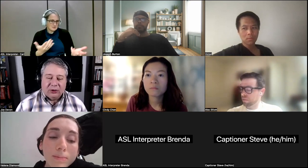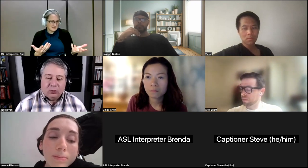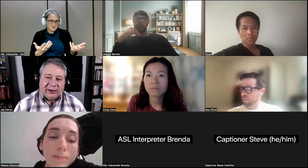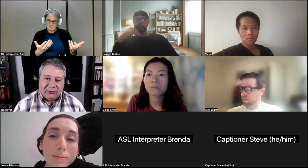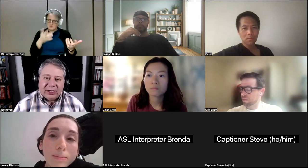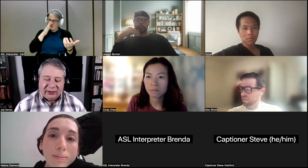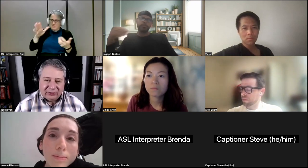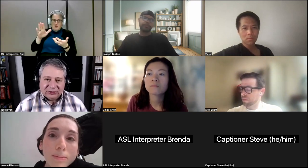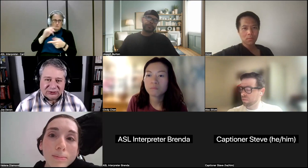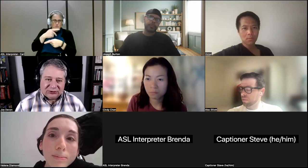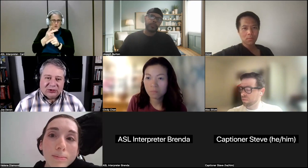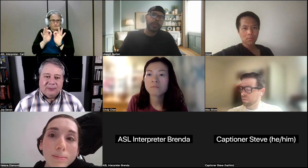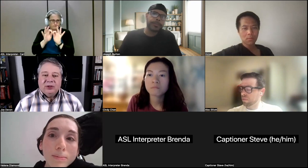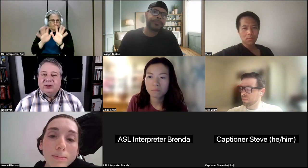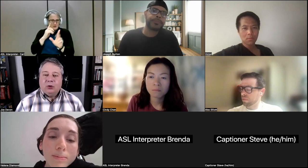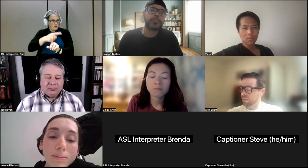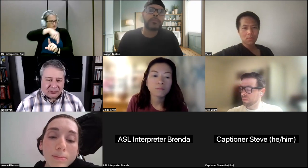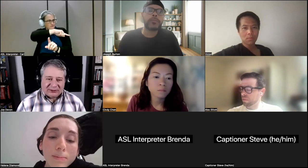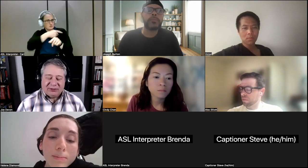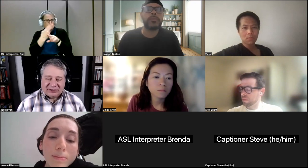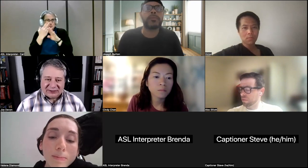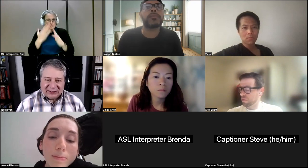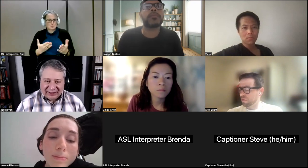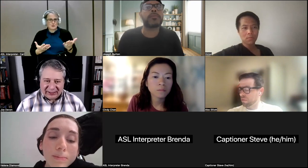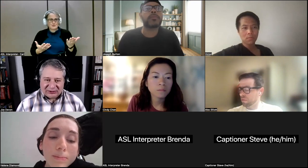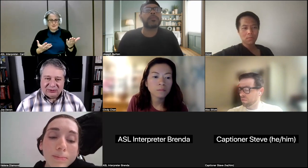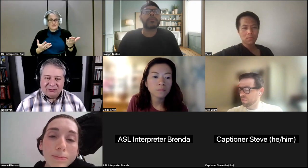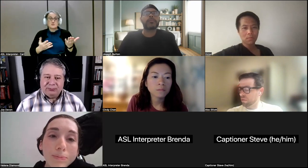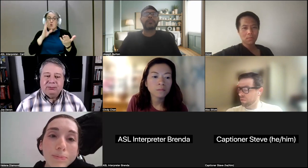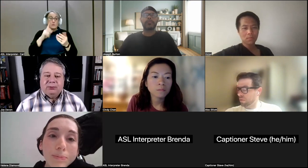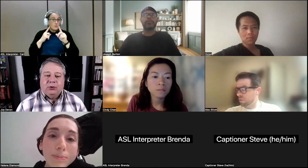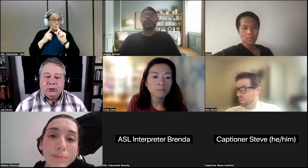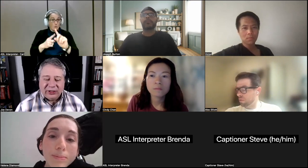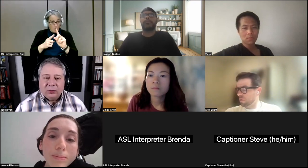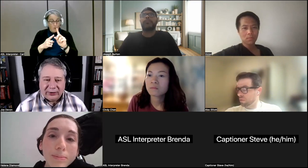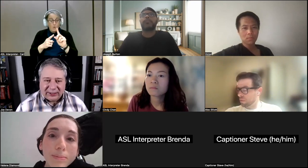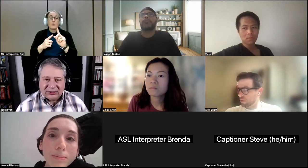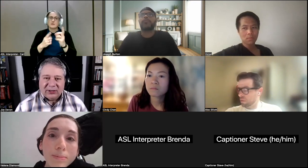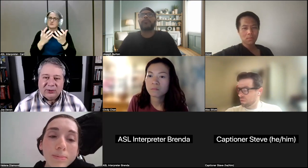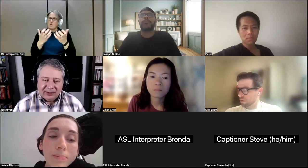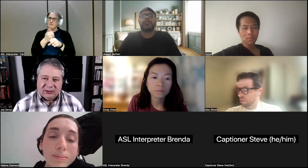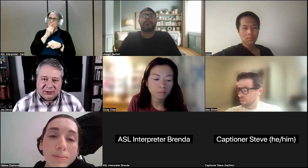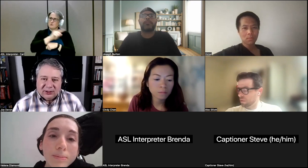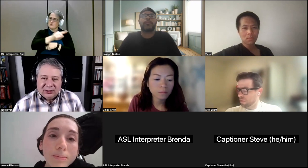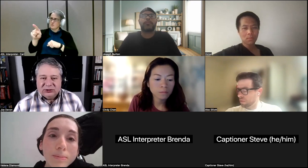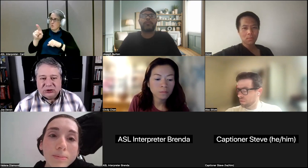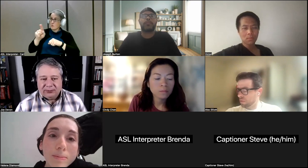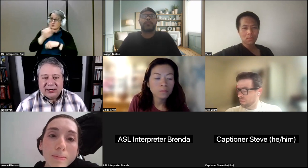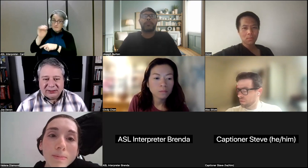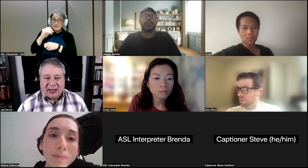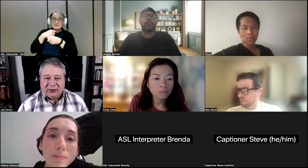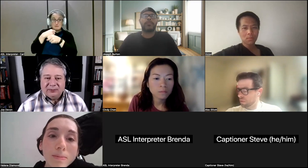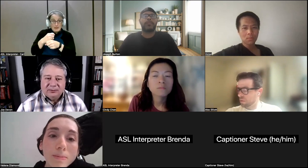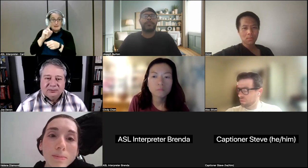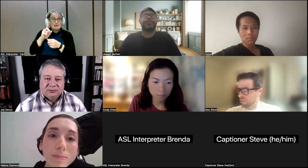for a wide variety of users. So the whole purpose of this is to grow the awareness so that we build digital